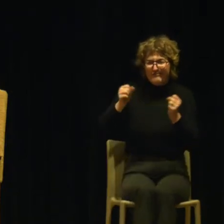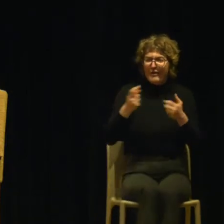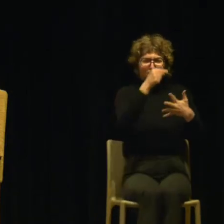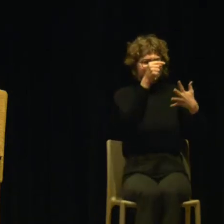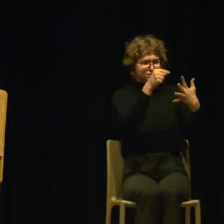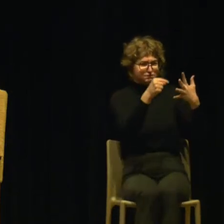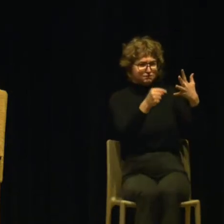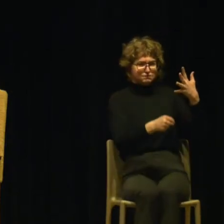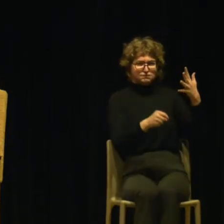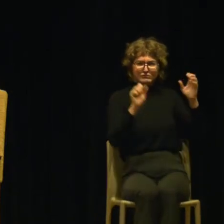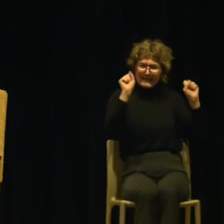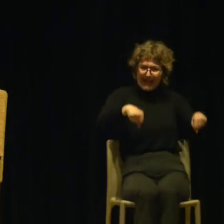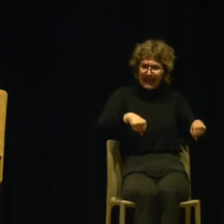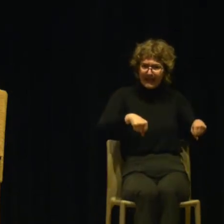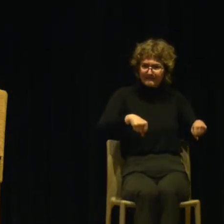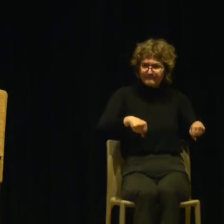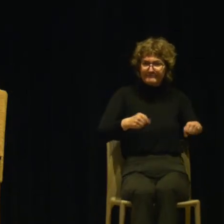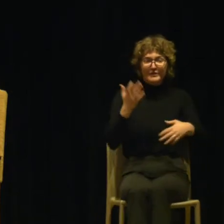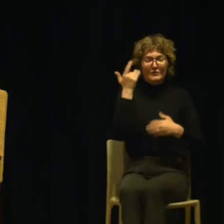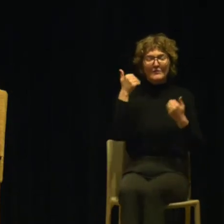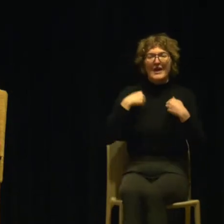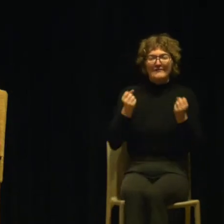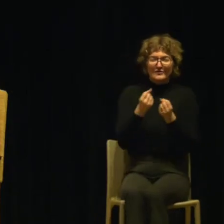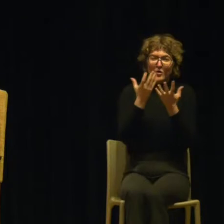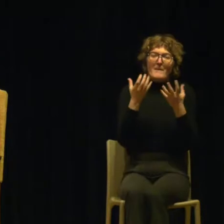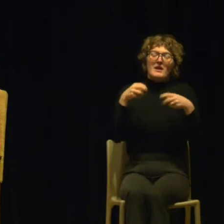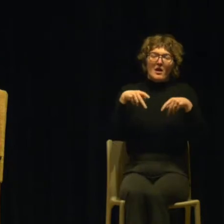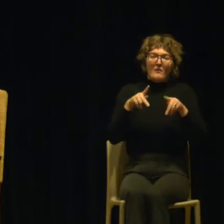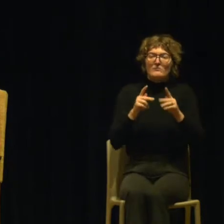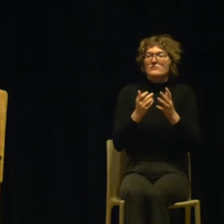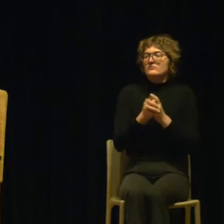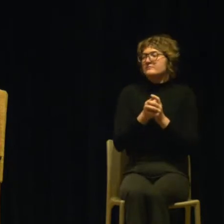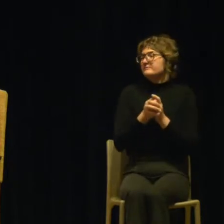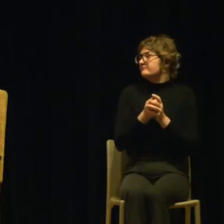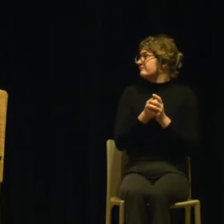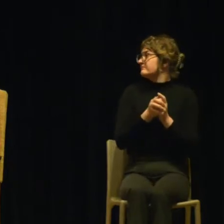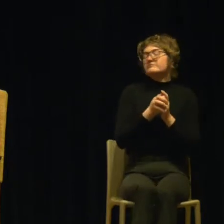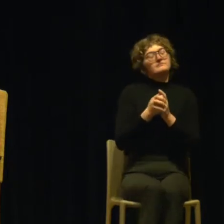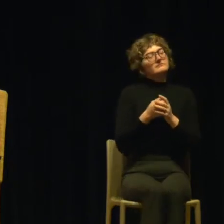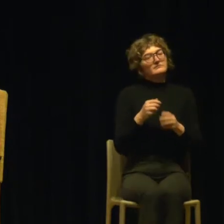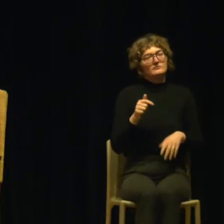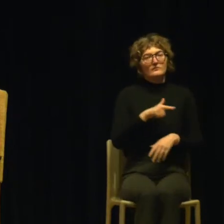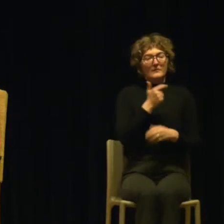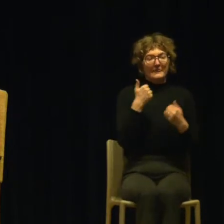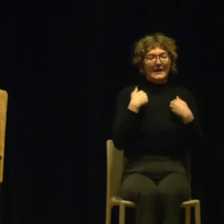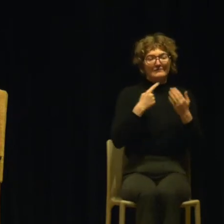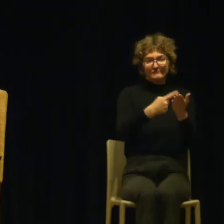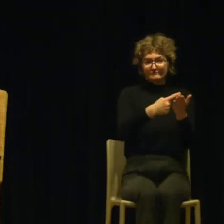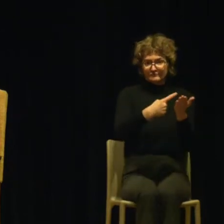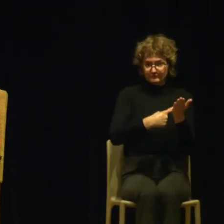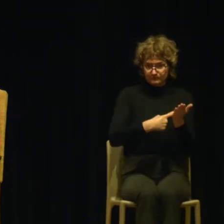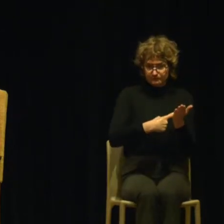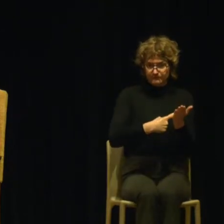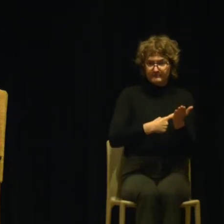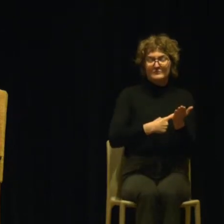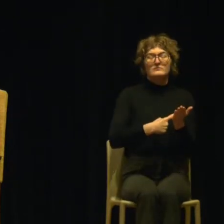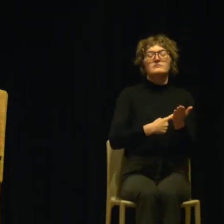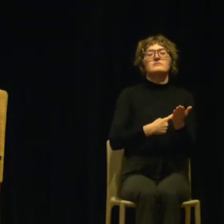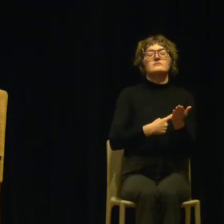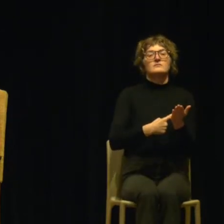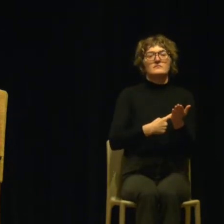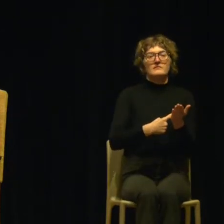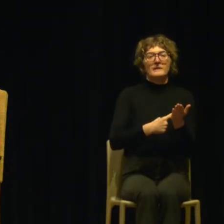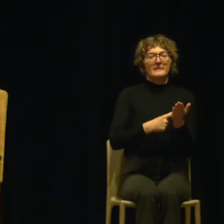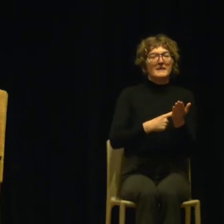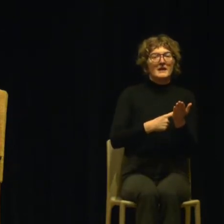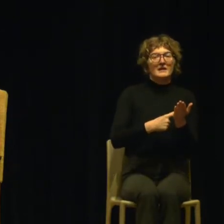there. Excellent. So one of the things that I think we have to talk about that